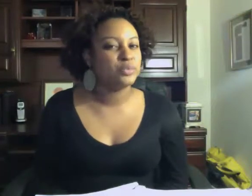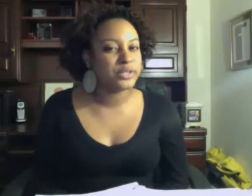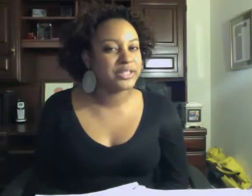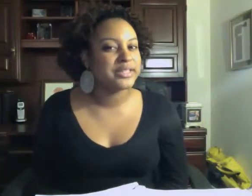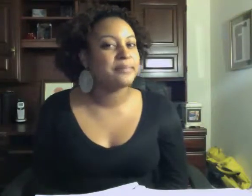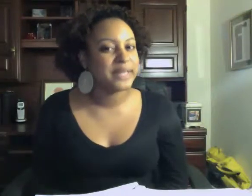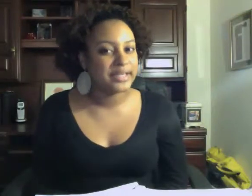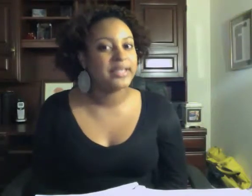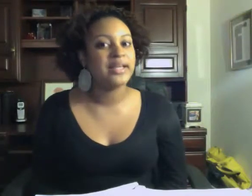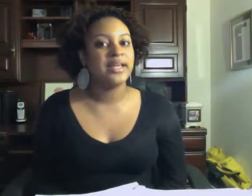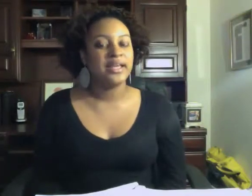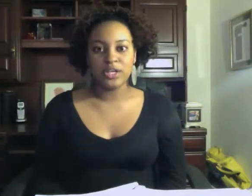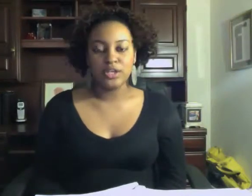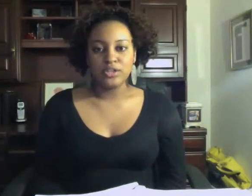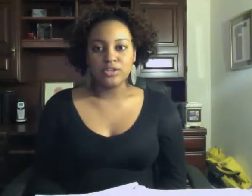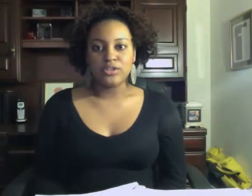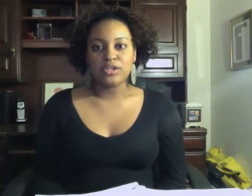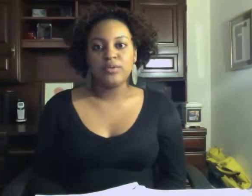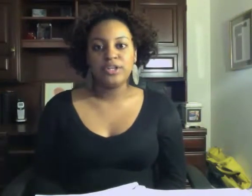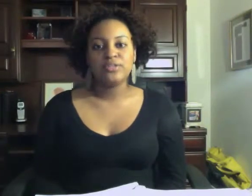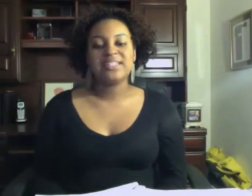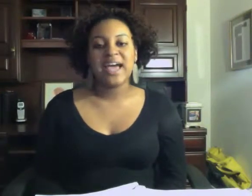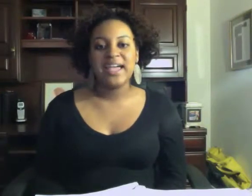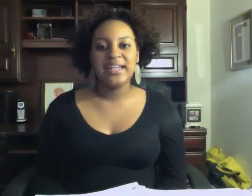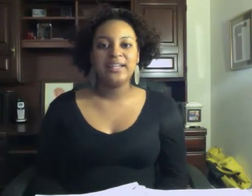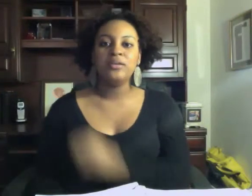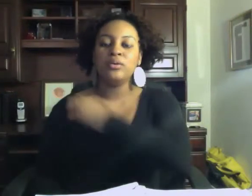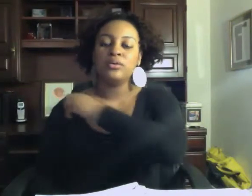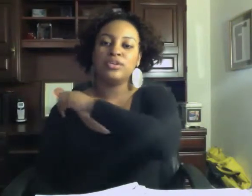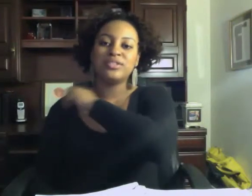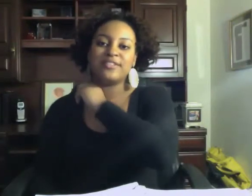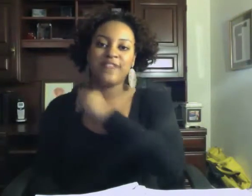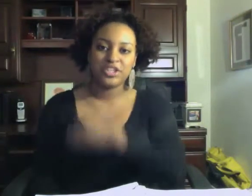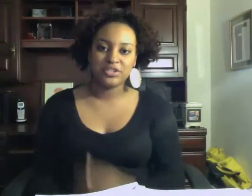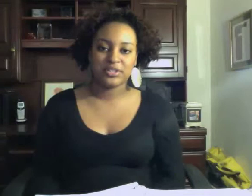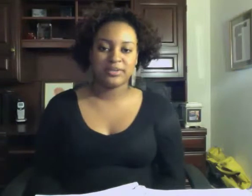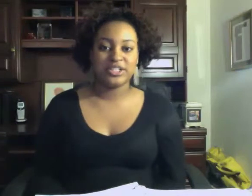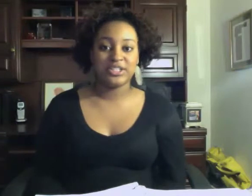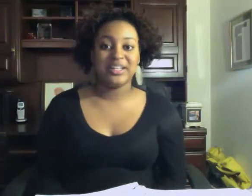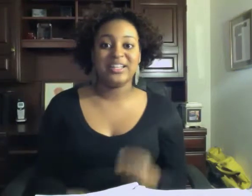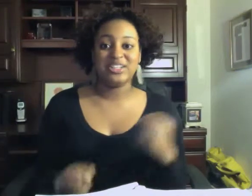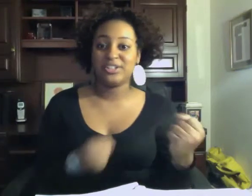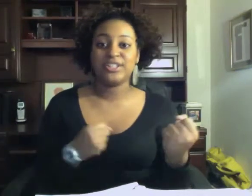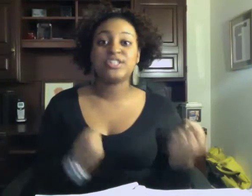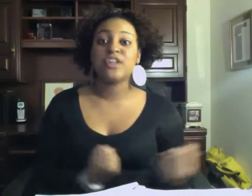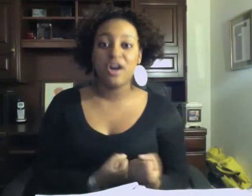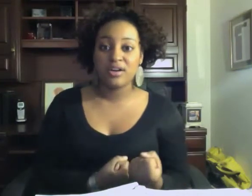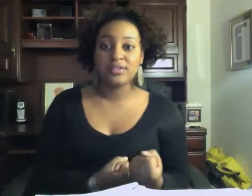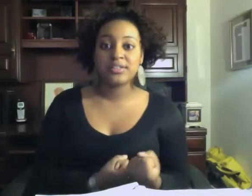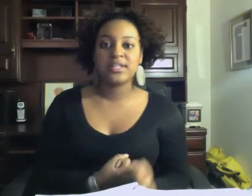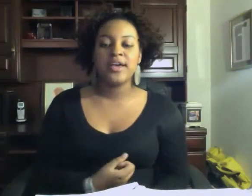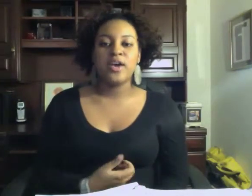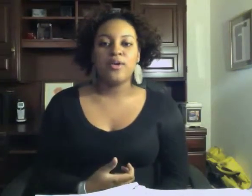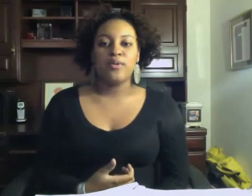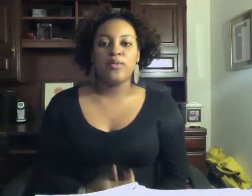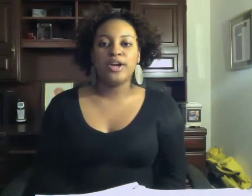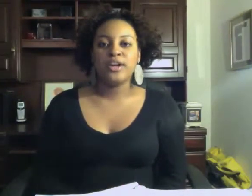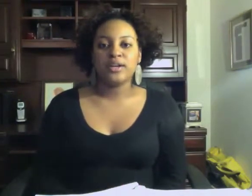really mean. So when you sign using facial expression during songs, what are